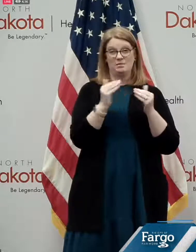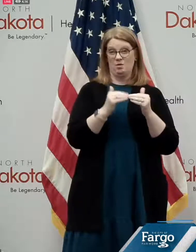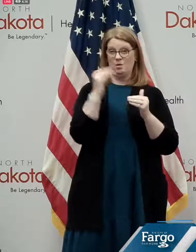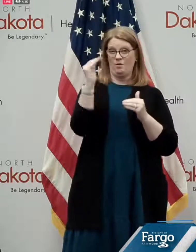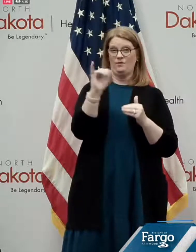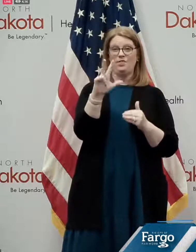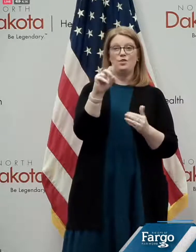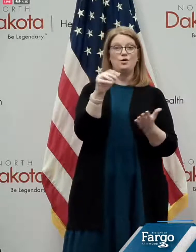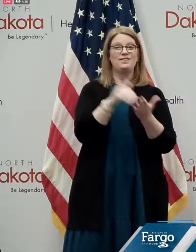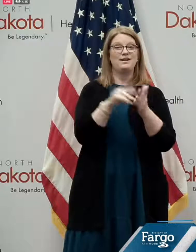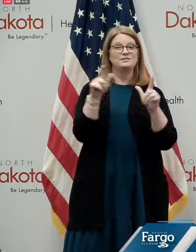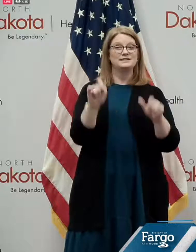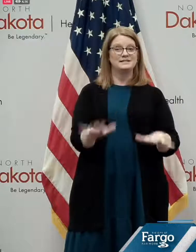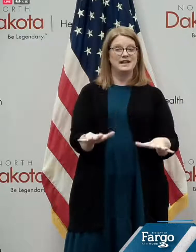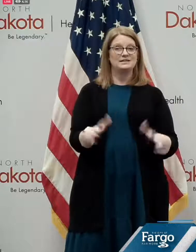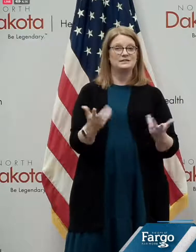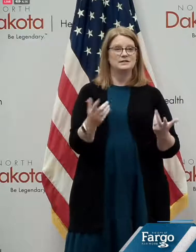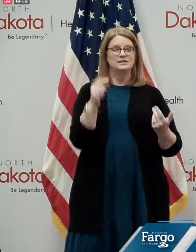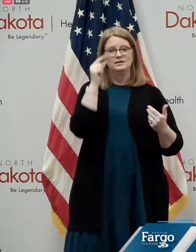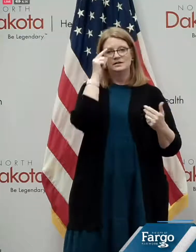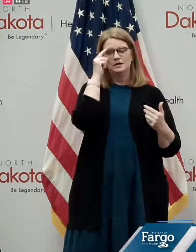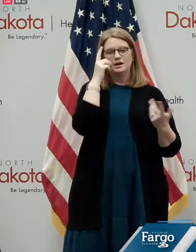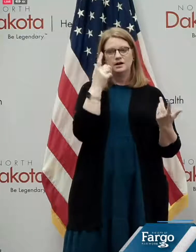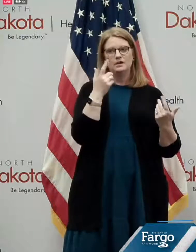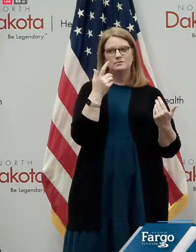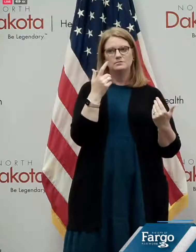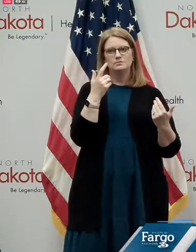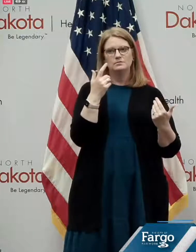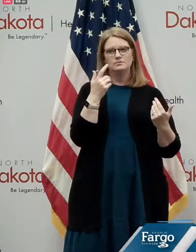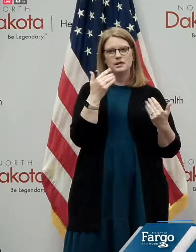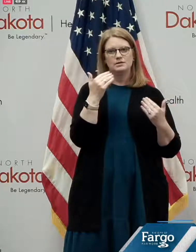tests, that was down about 15,000 from the